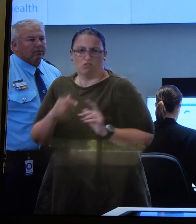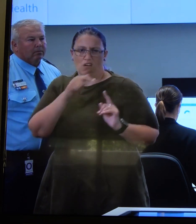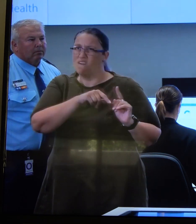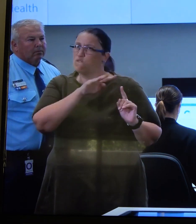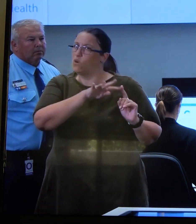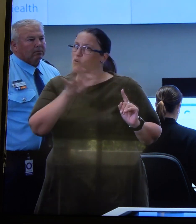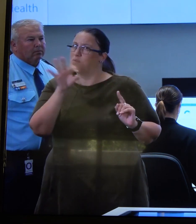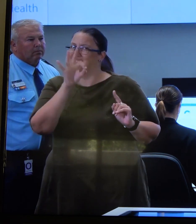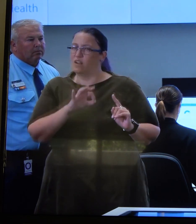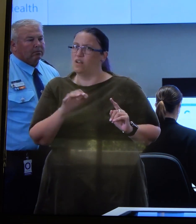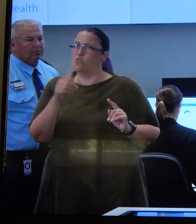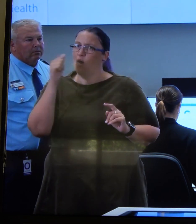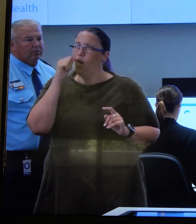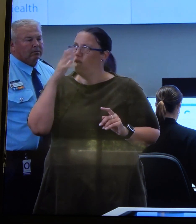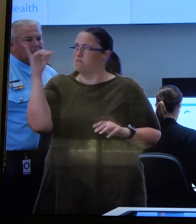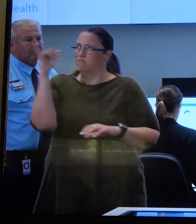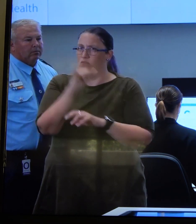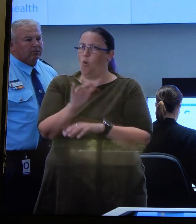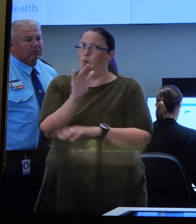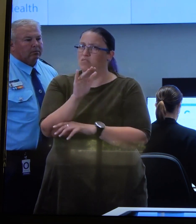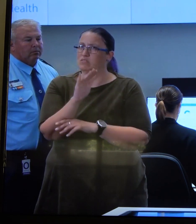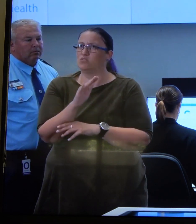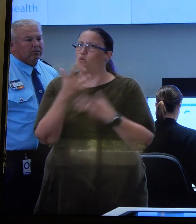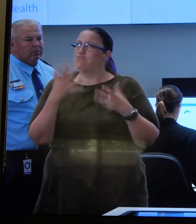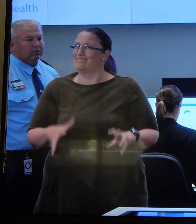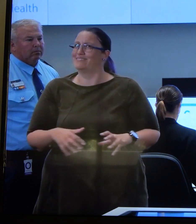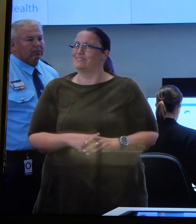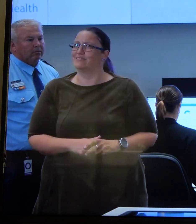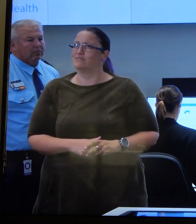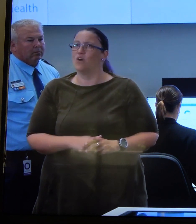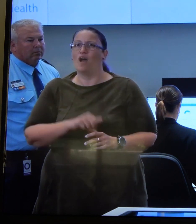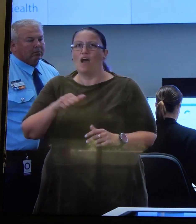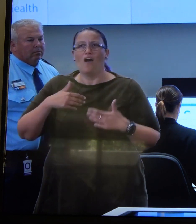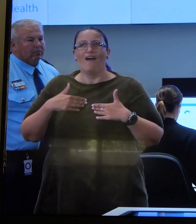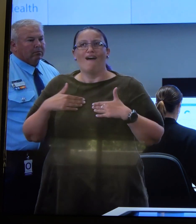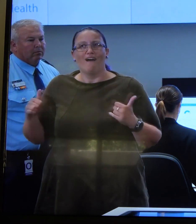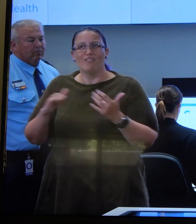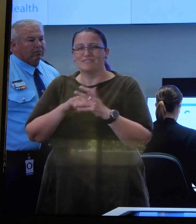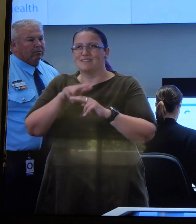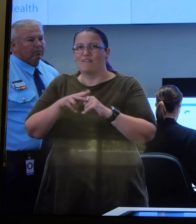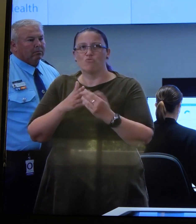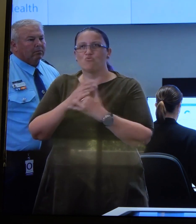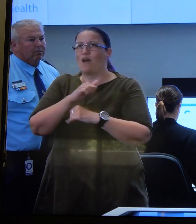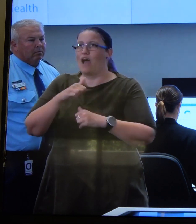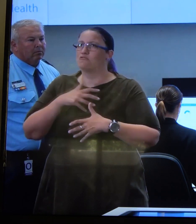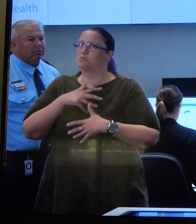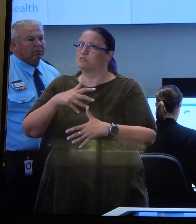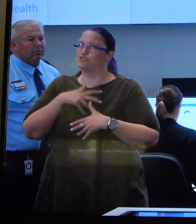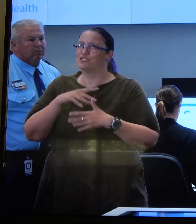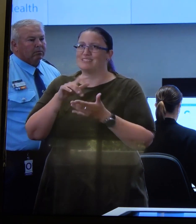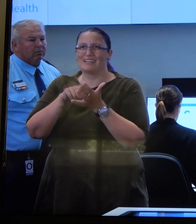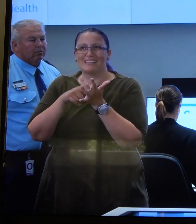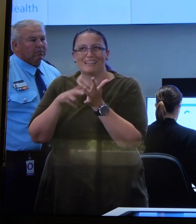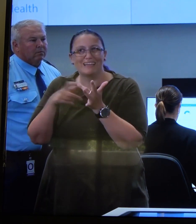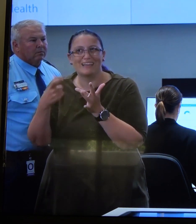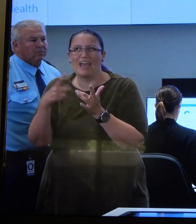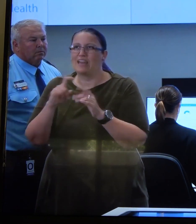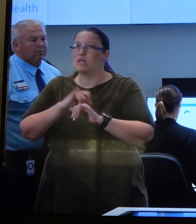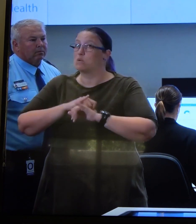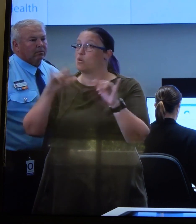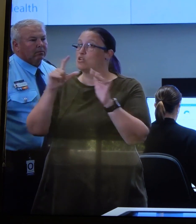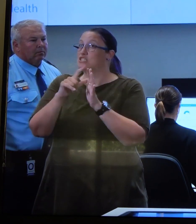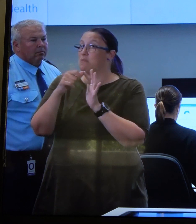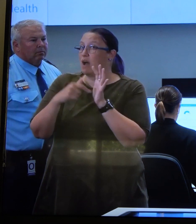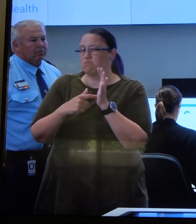being investigated. So the health staff, particularly through our respiratory clinics and our emergency departments, are